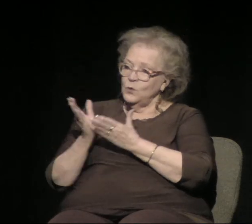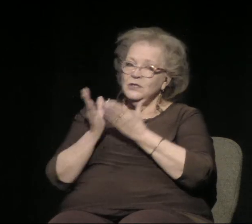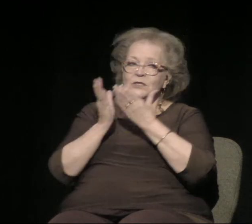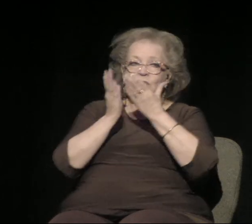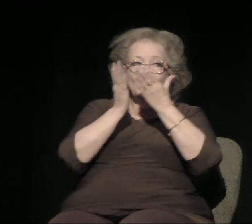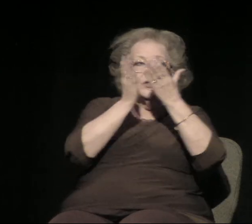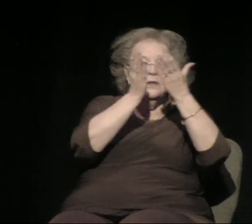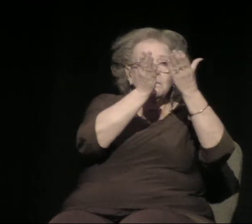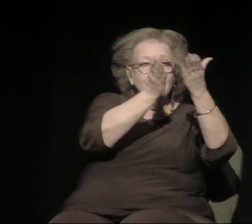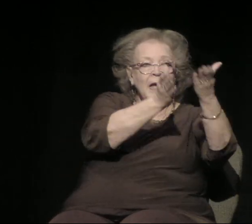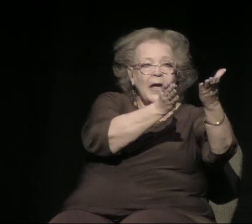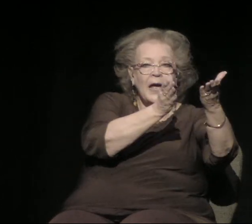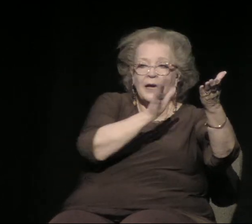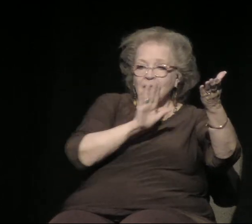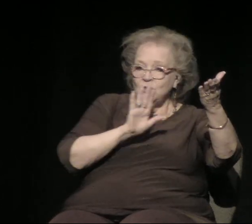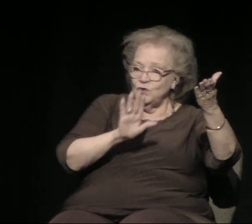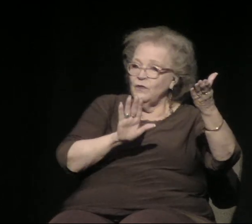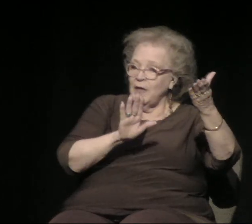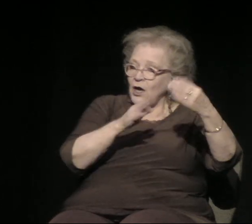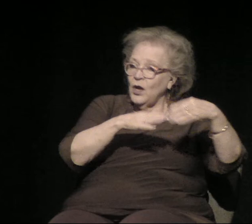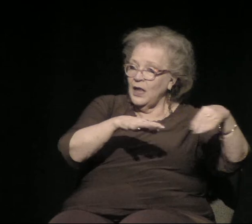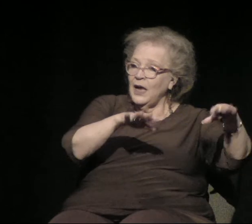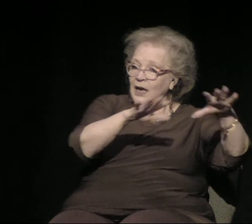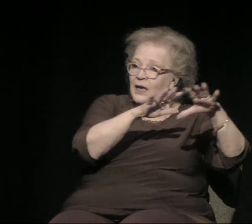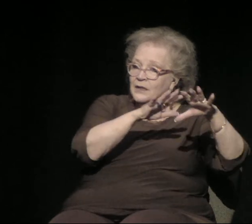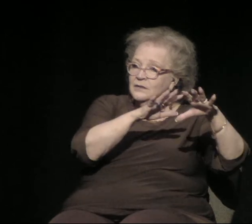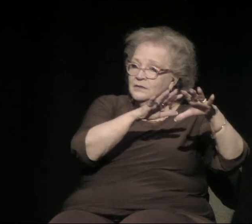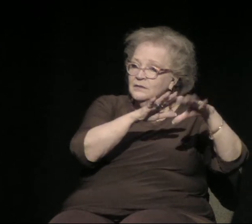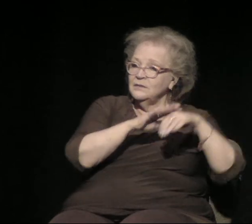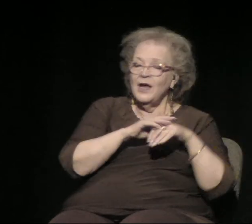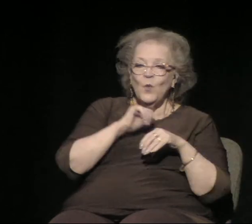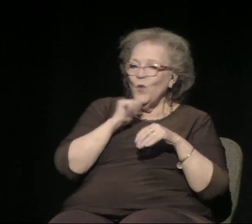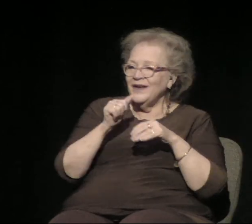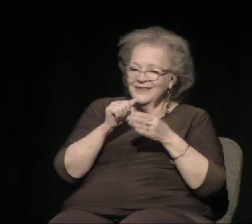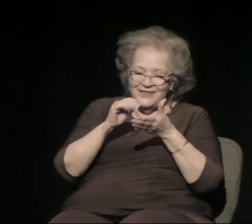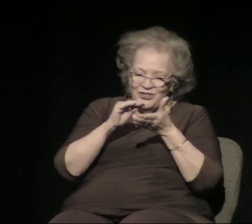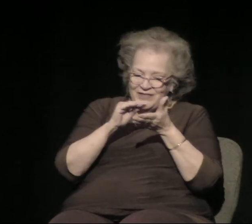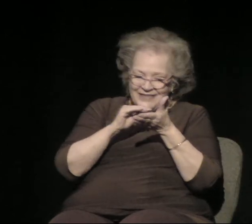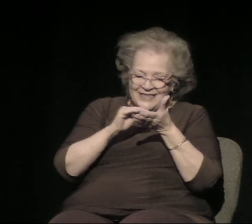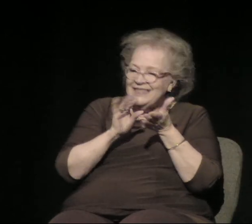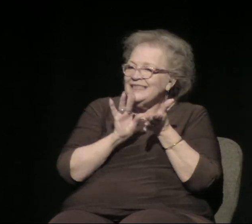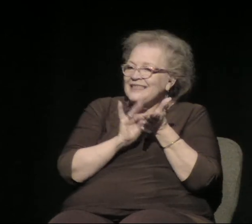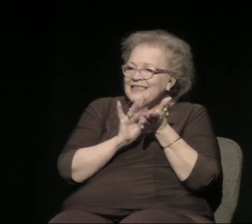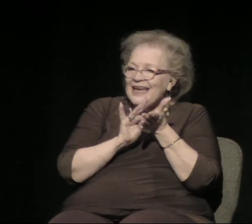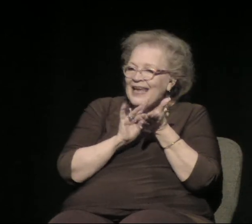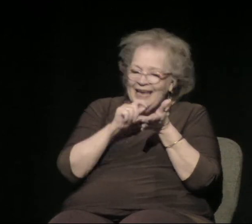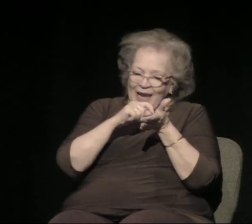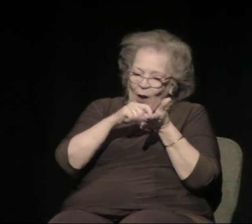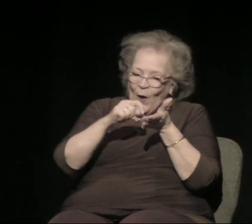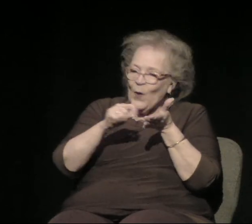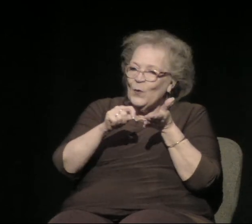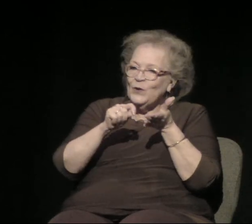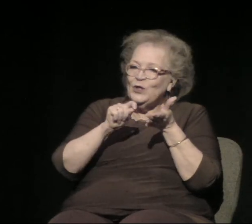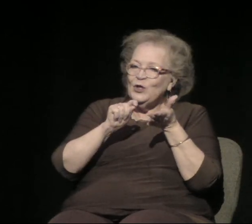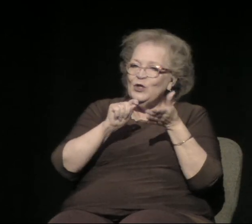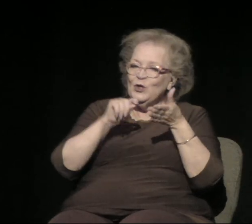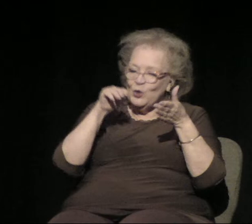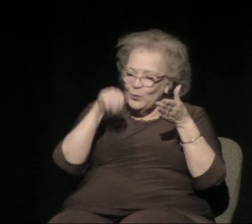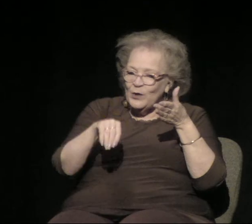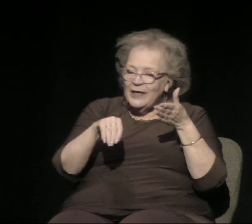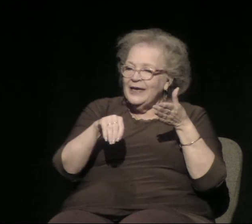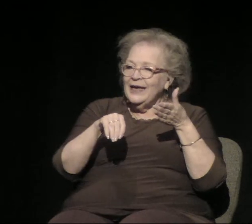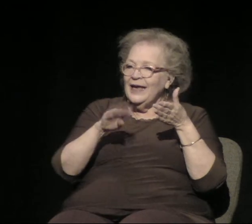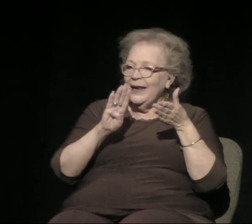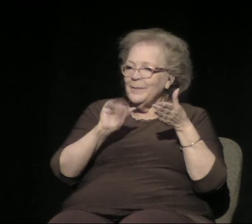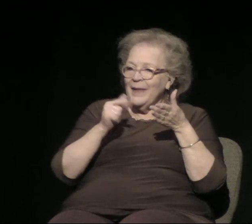land. This isn't just a verse to write on a post-it note and stick in a sack lunch before cheer tryouts.